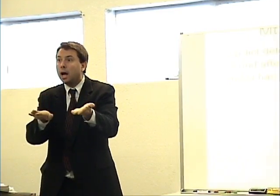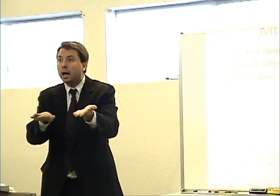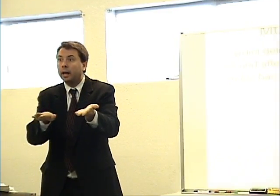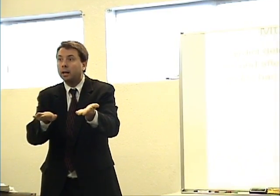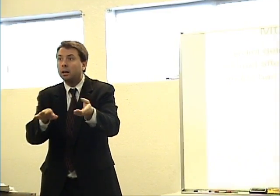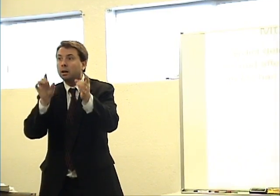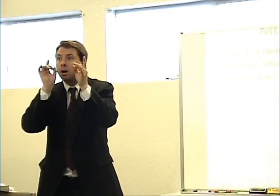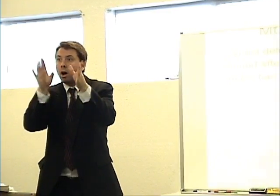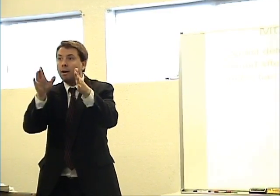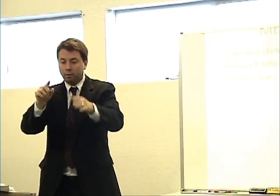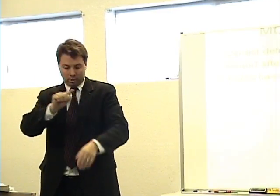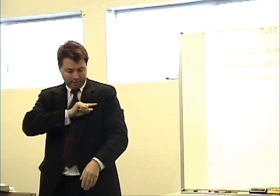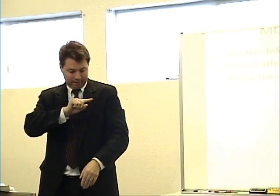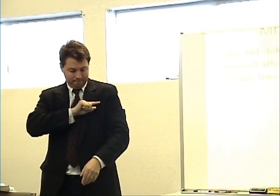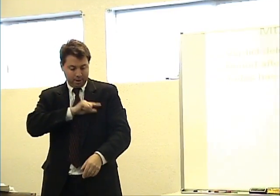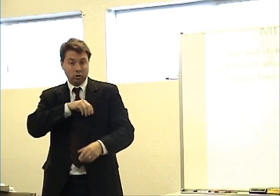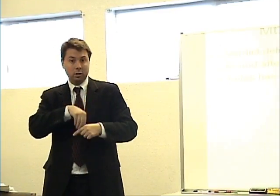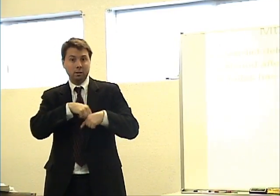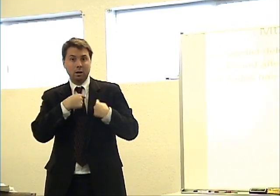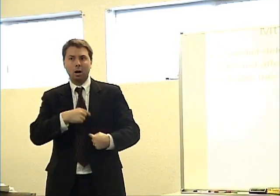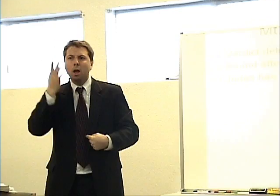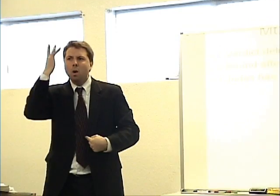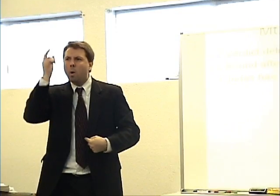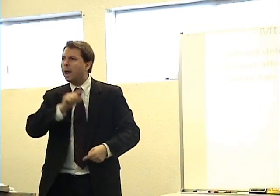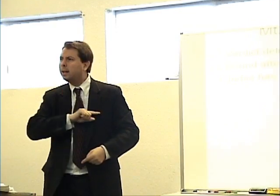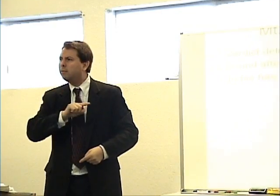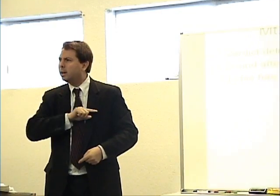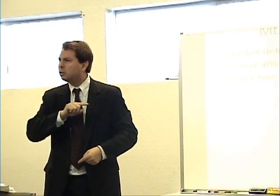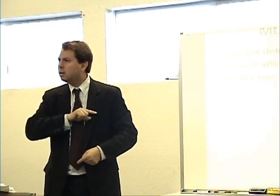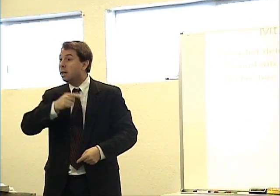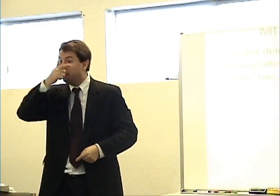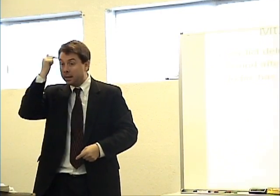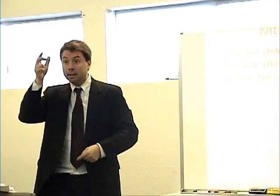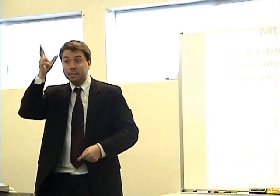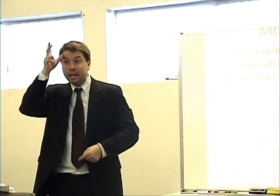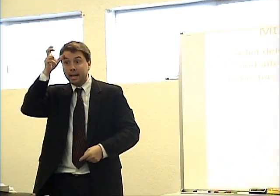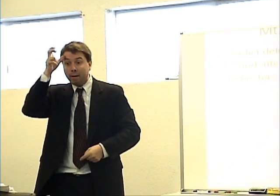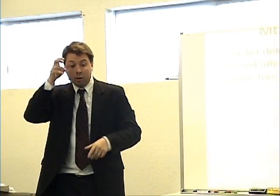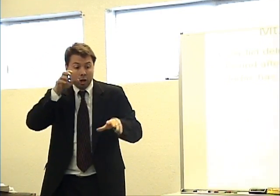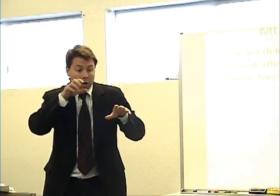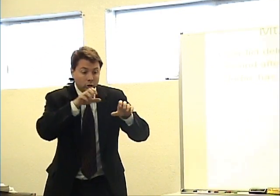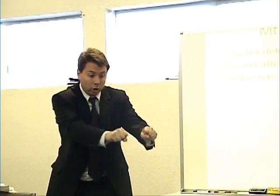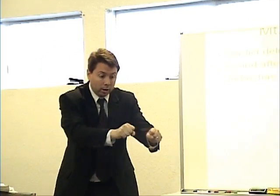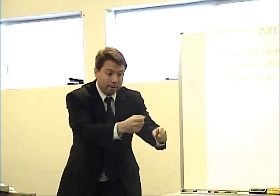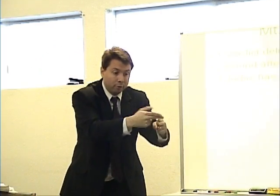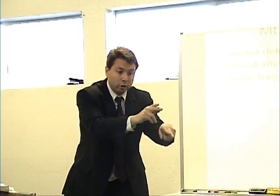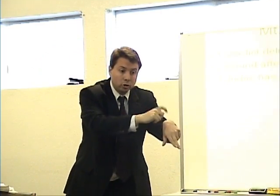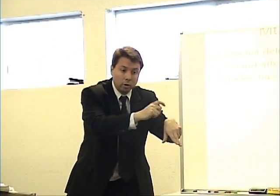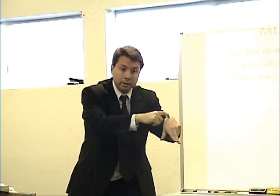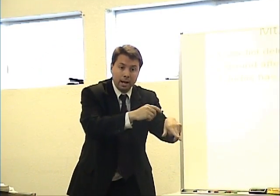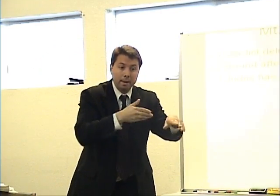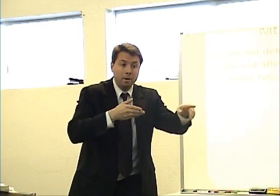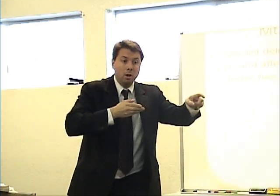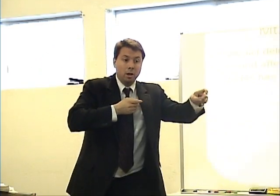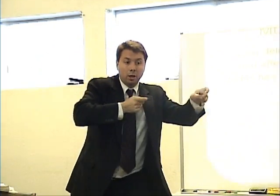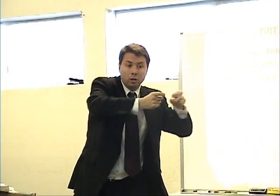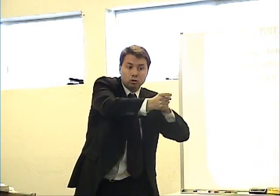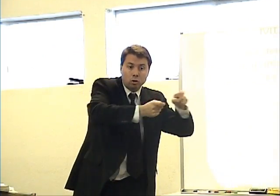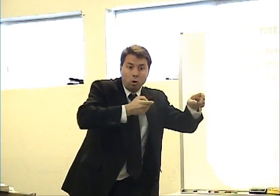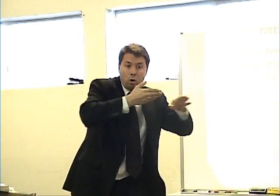die. Awful conviction in his heart. Why conviction? Because the devil took up for a short time control